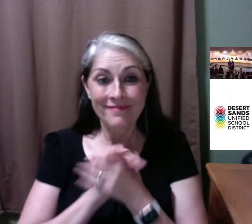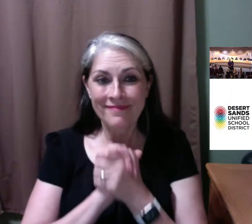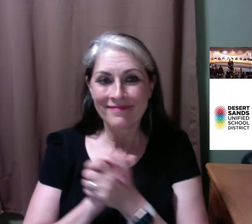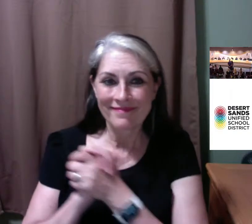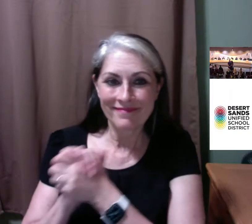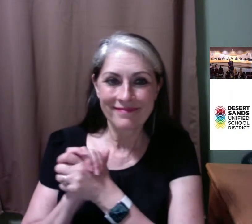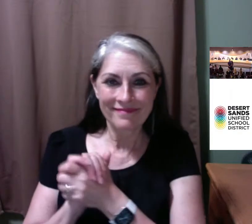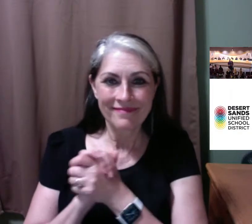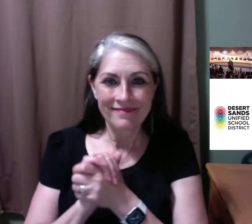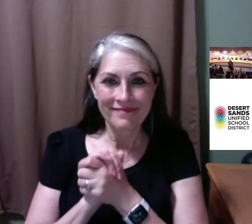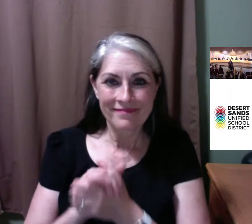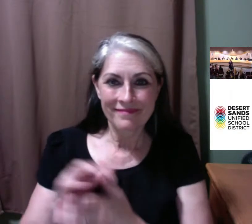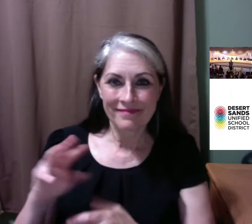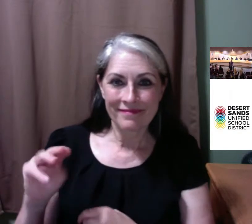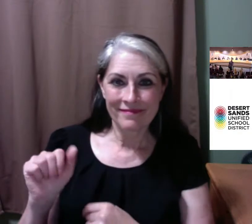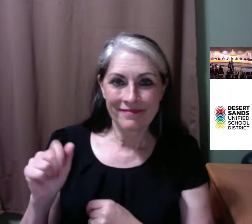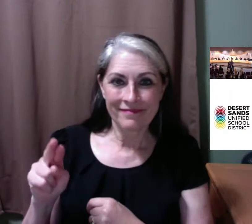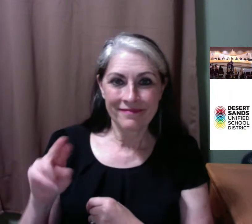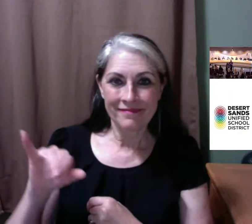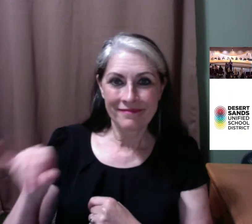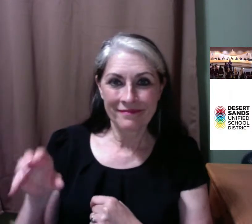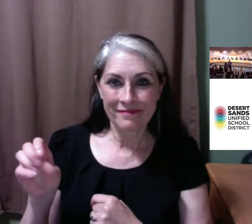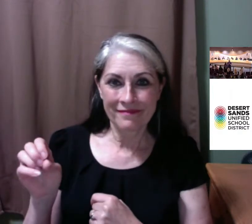Congratulations, Marjorie.